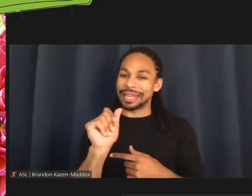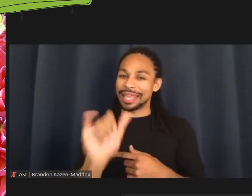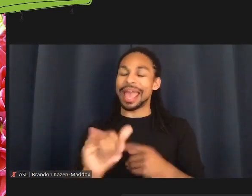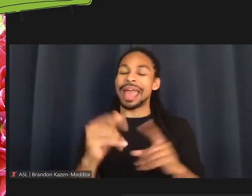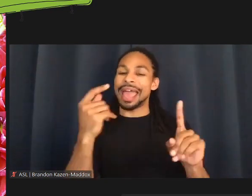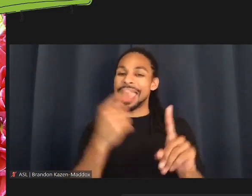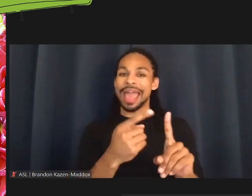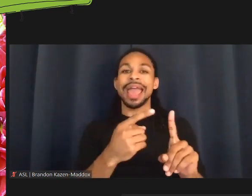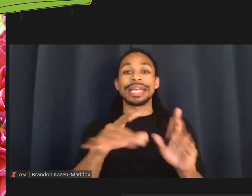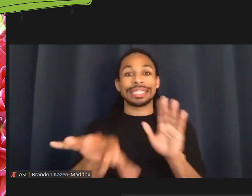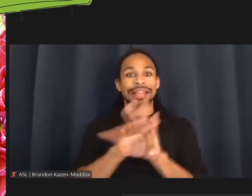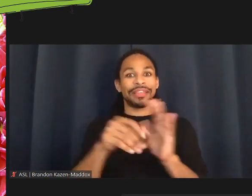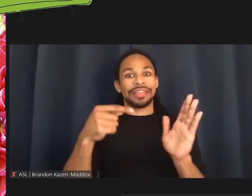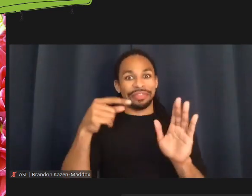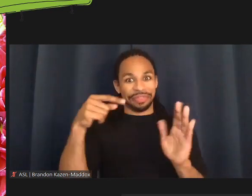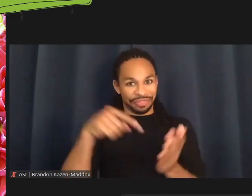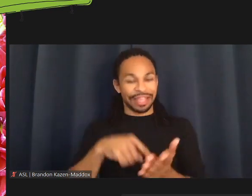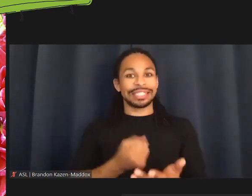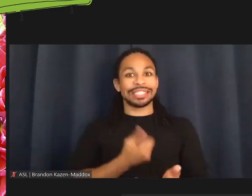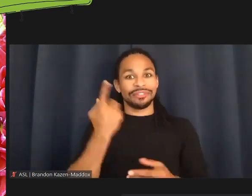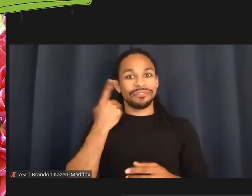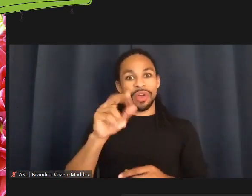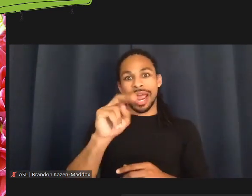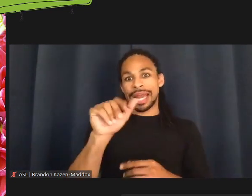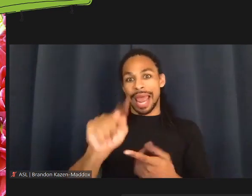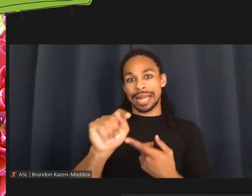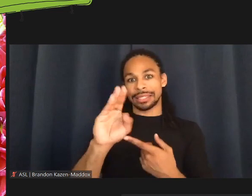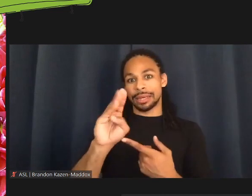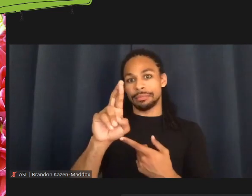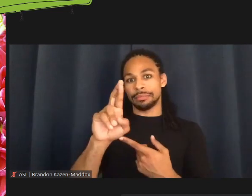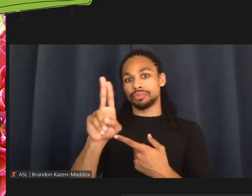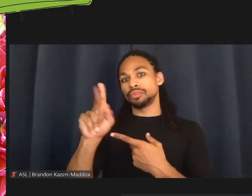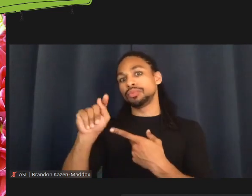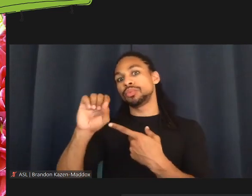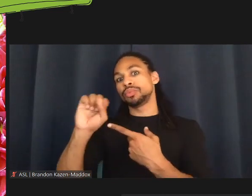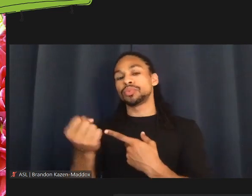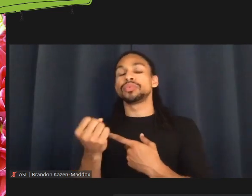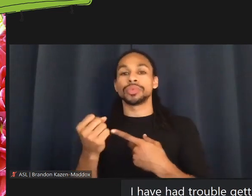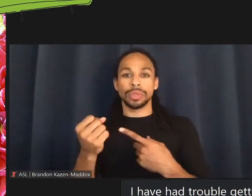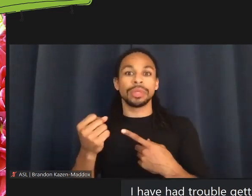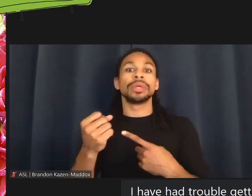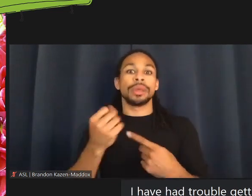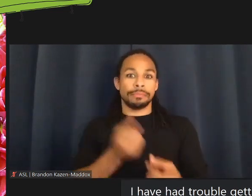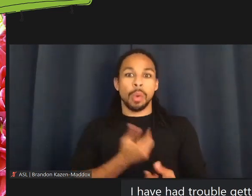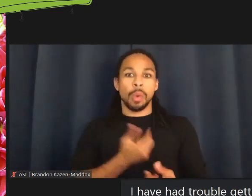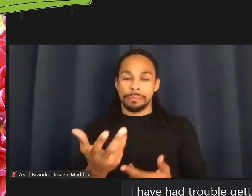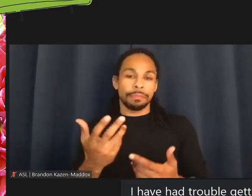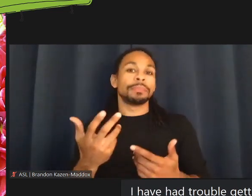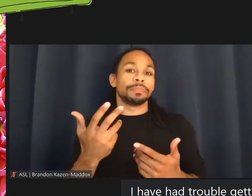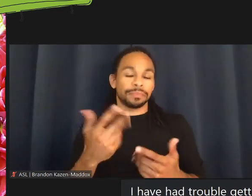Nat Brute's folio, and it's called Harold Mouthfucks the Devil.